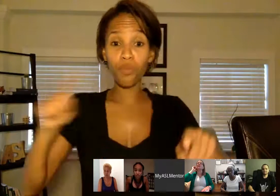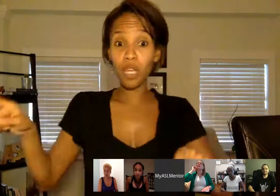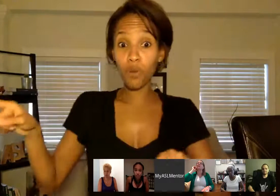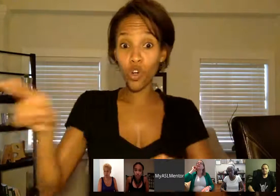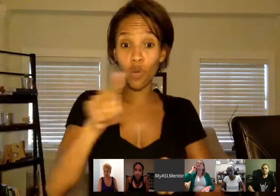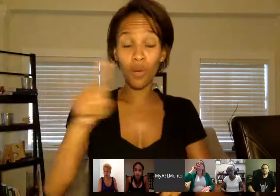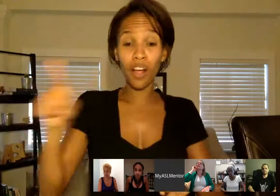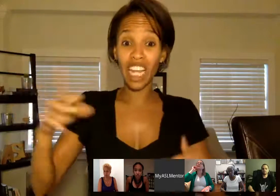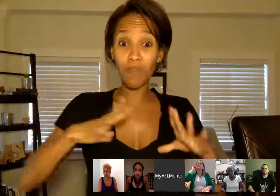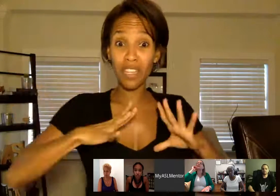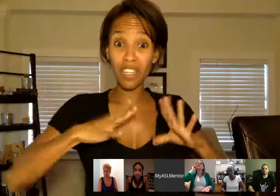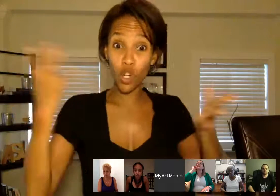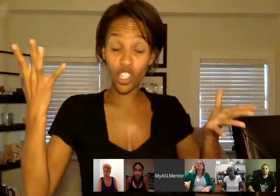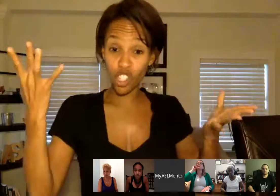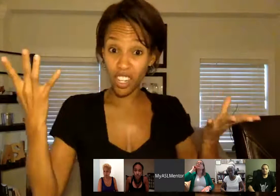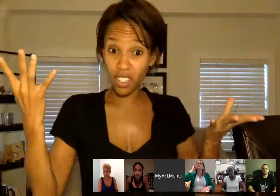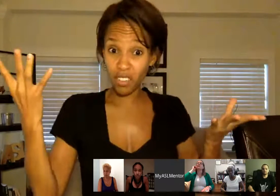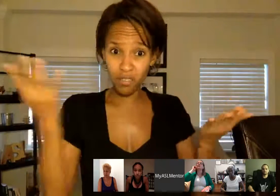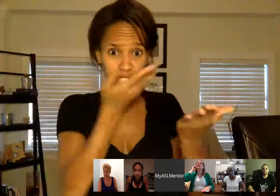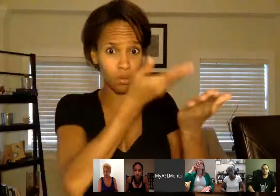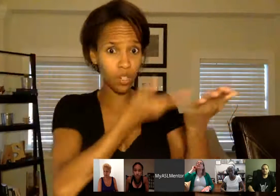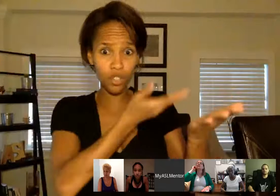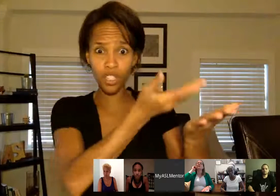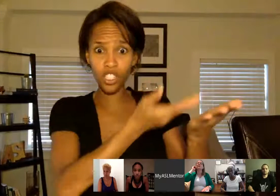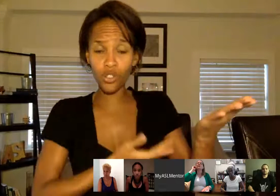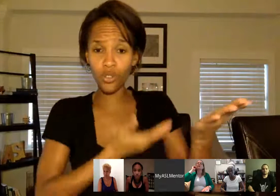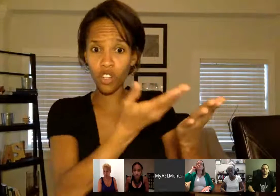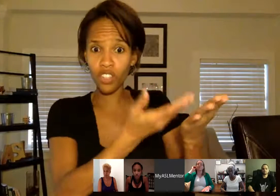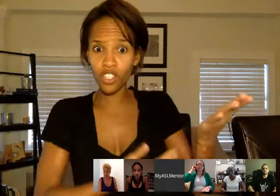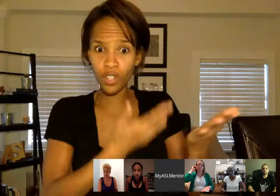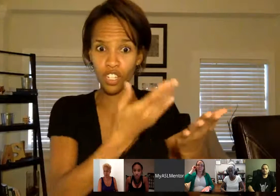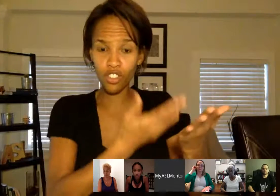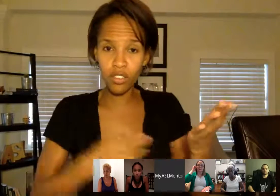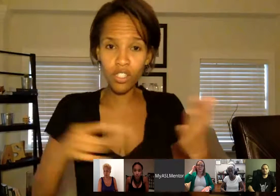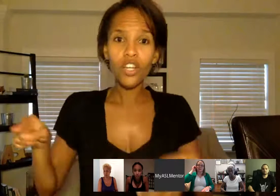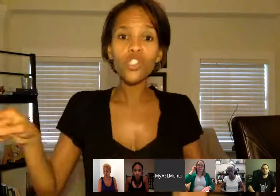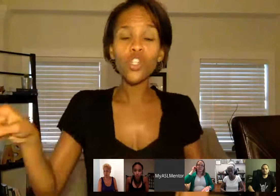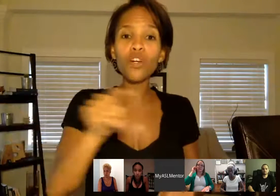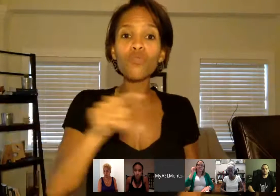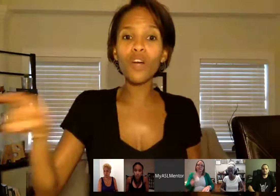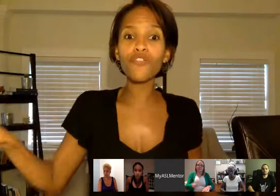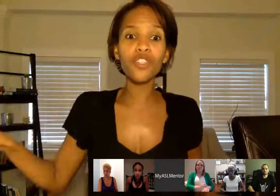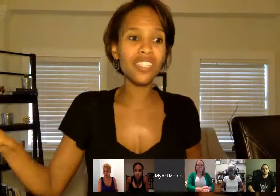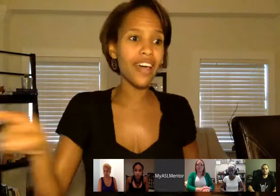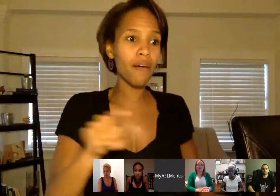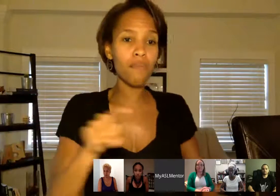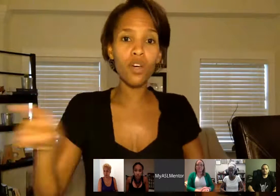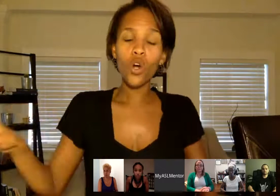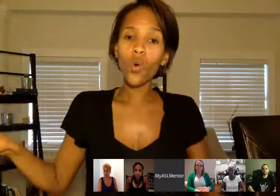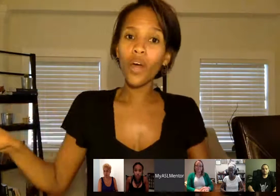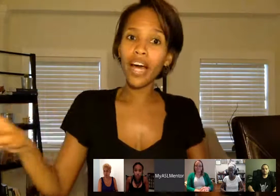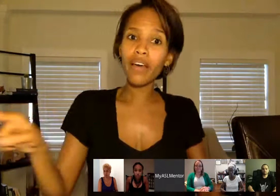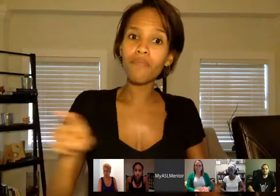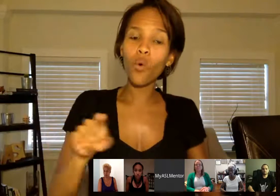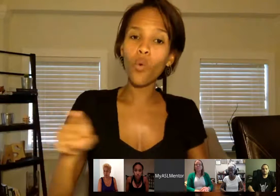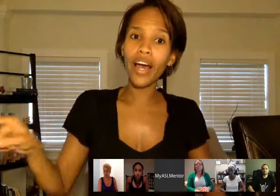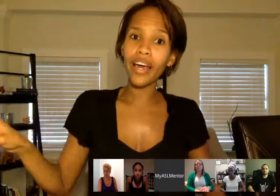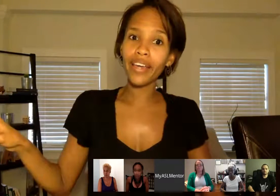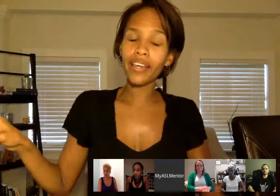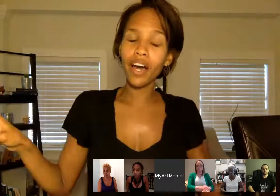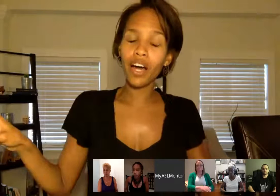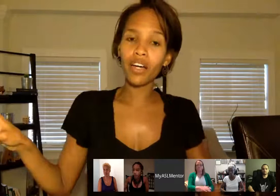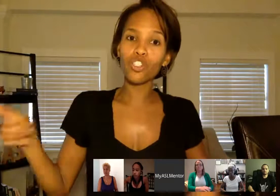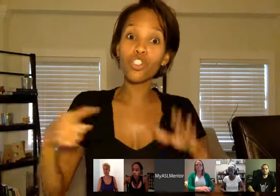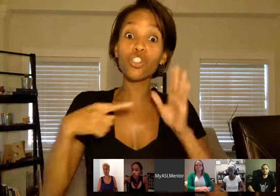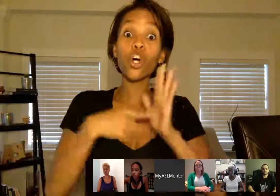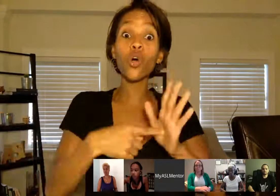money are the people who are probably going to be questioning, like, what'd you do with all these donations? So I'm going to reference them when